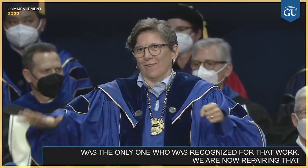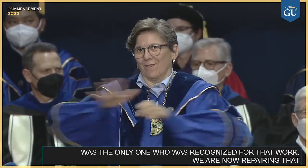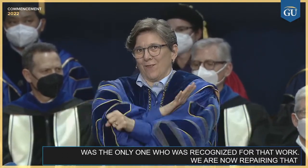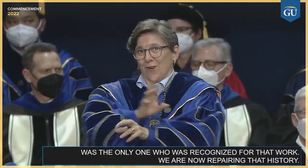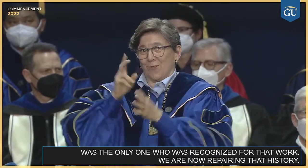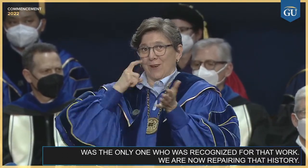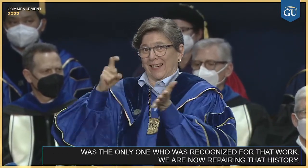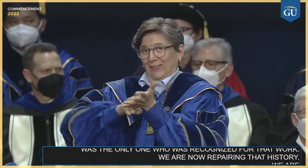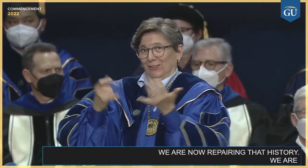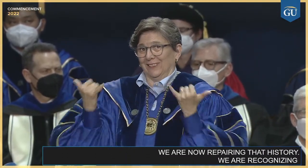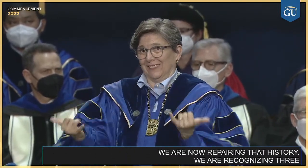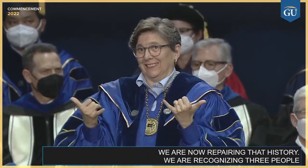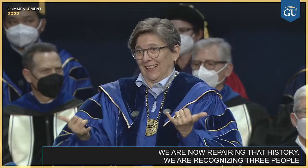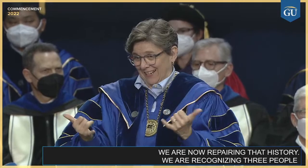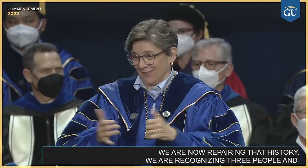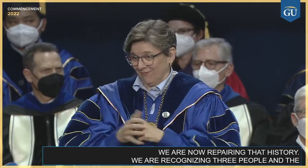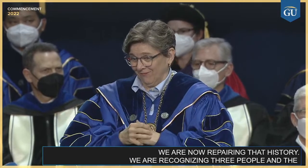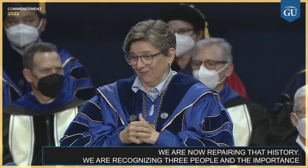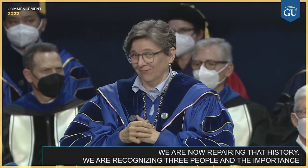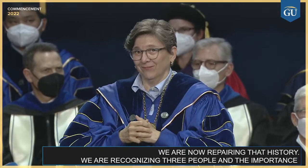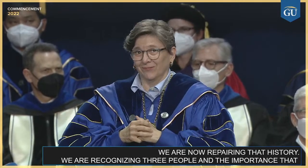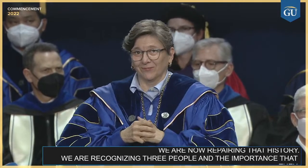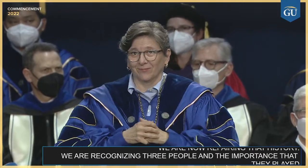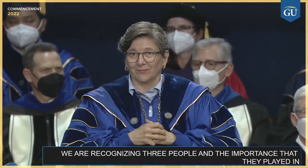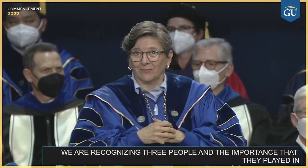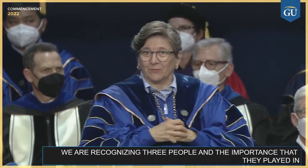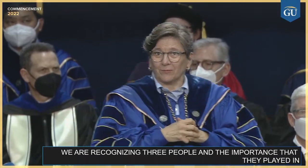being a part of this team and as individuals